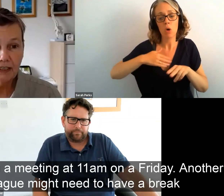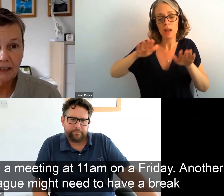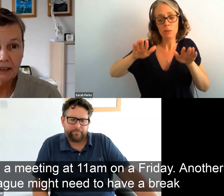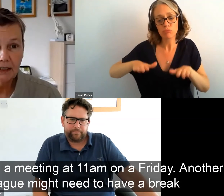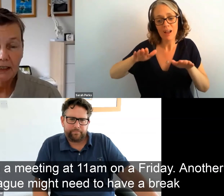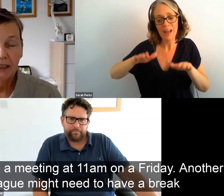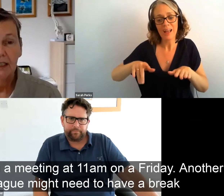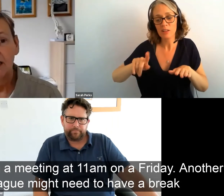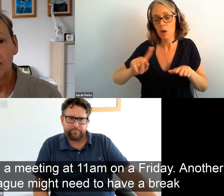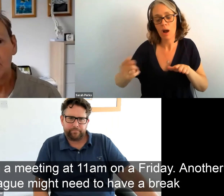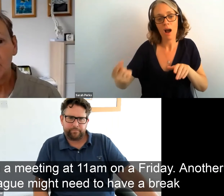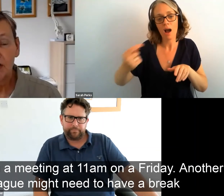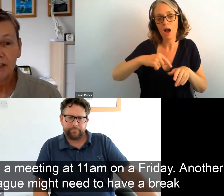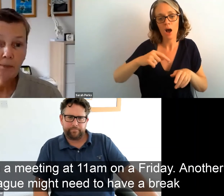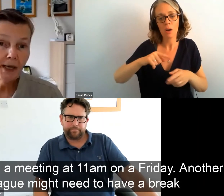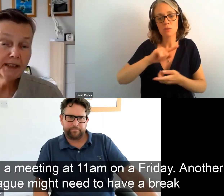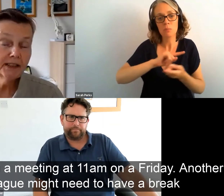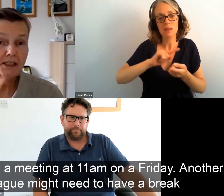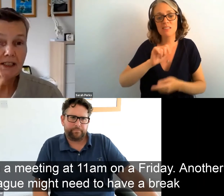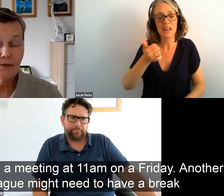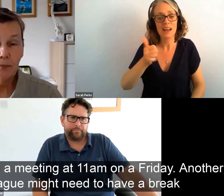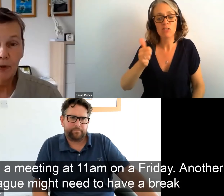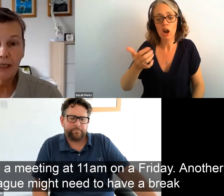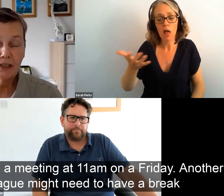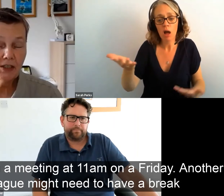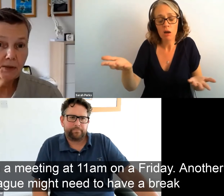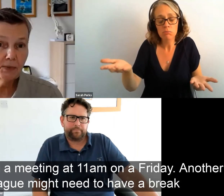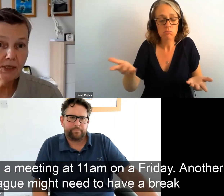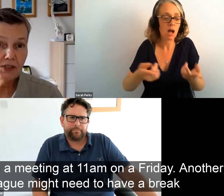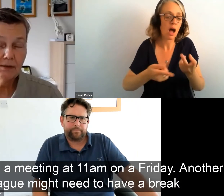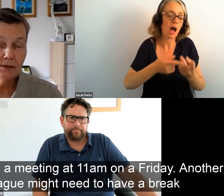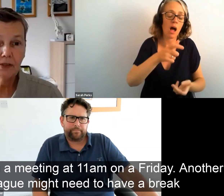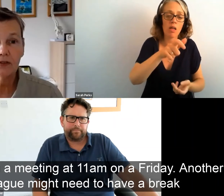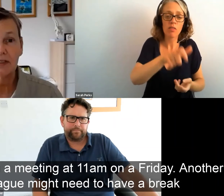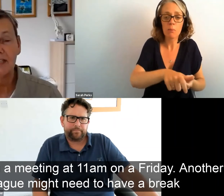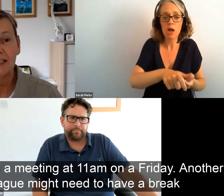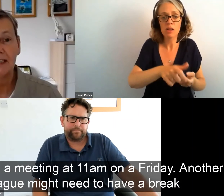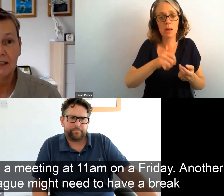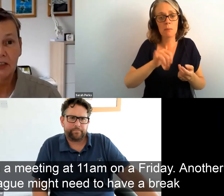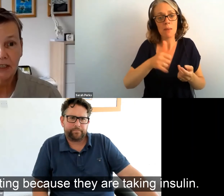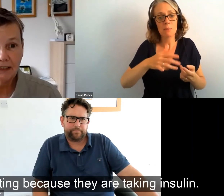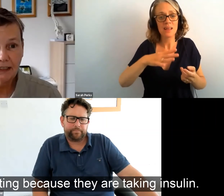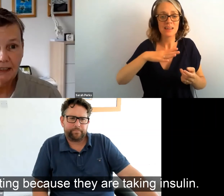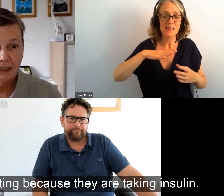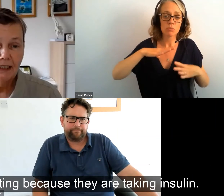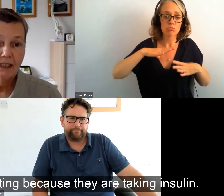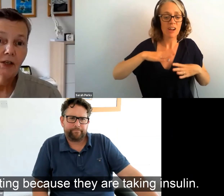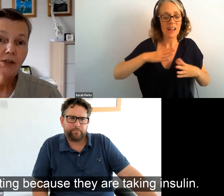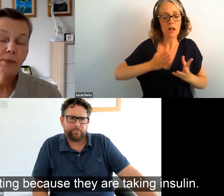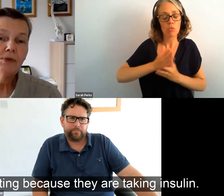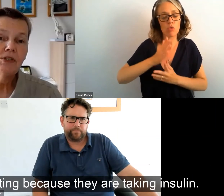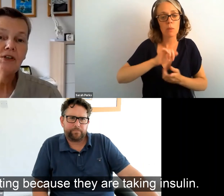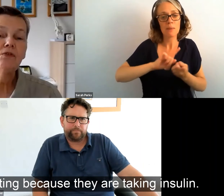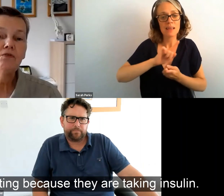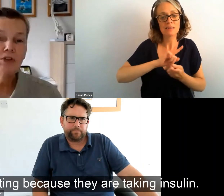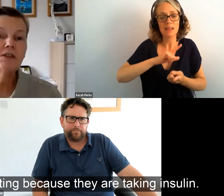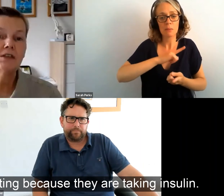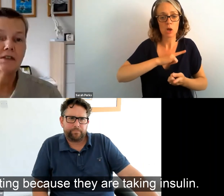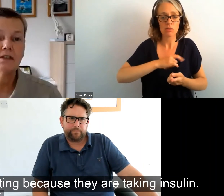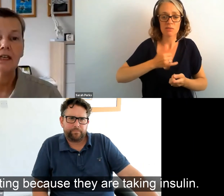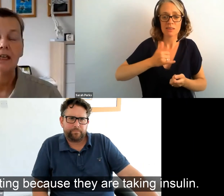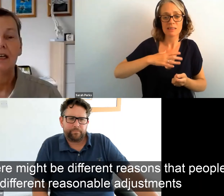can't join a meeting at 11 o'clock on a Friday. Another colleague might need to have a break in a meeting because they're taking